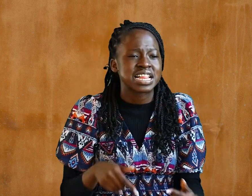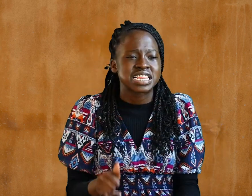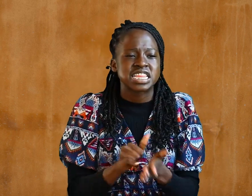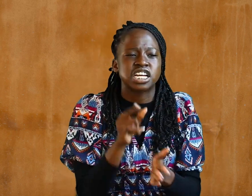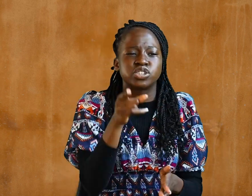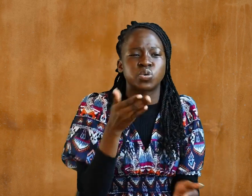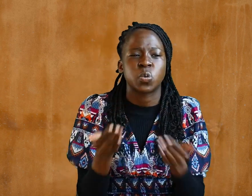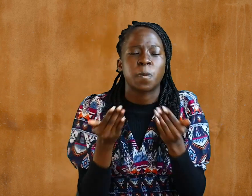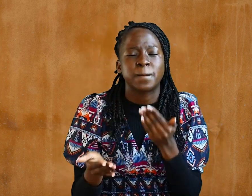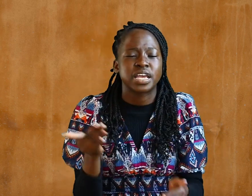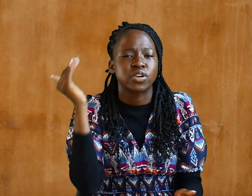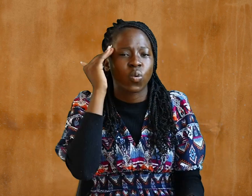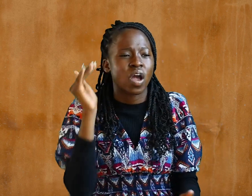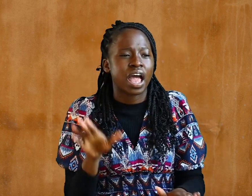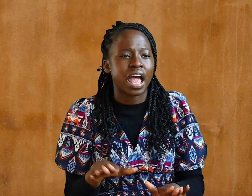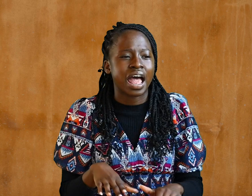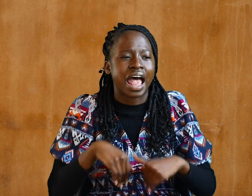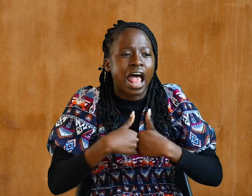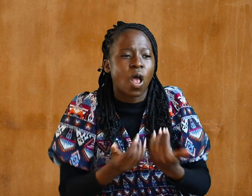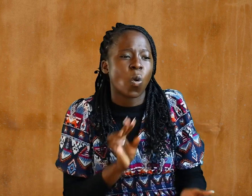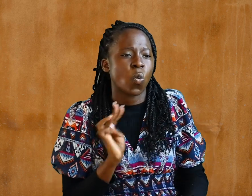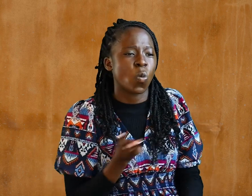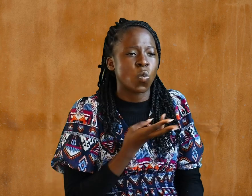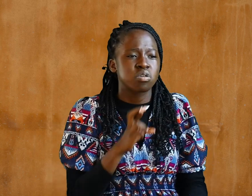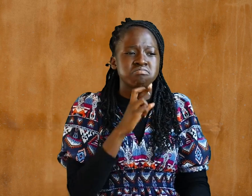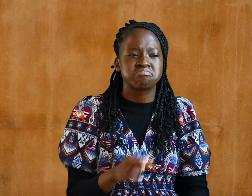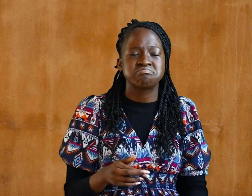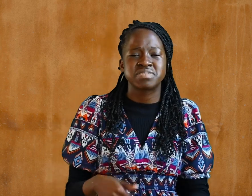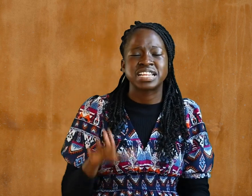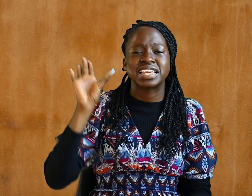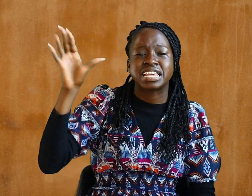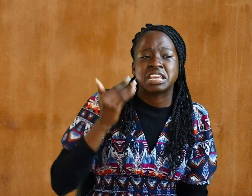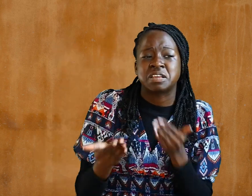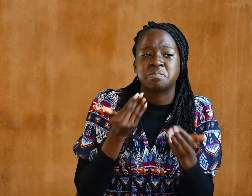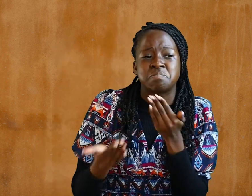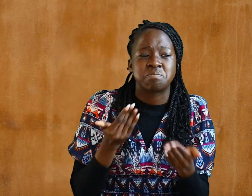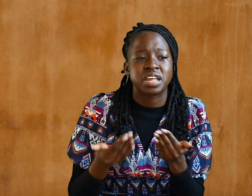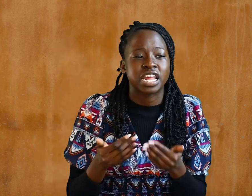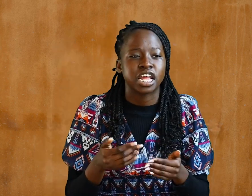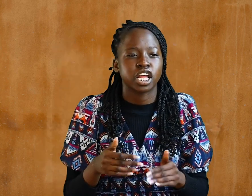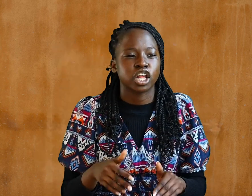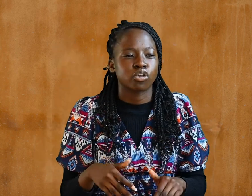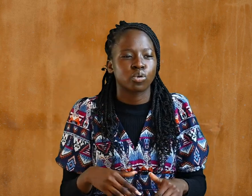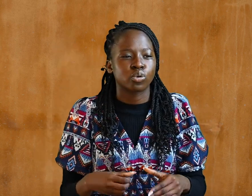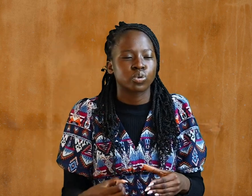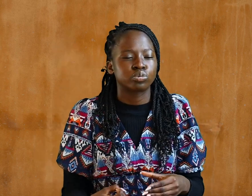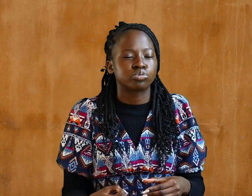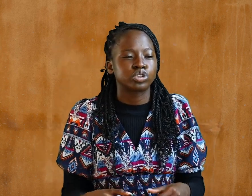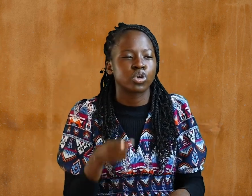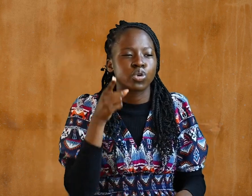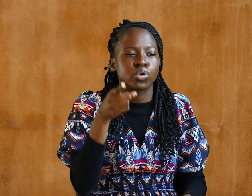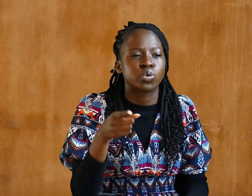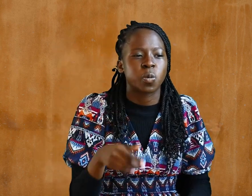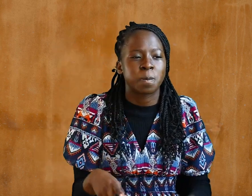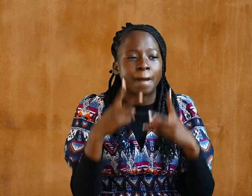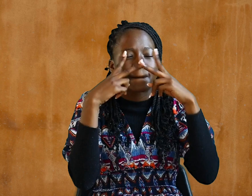we are and that he may encourage you. Peace to the brothers and